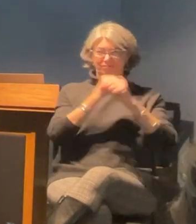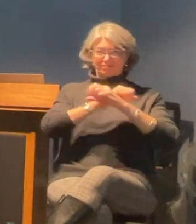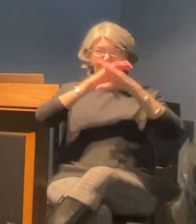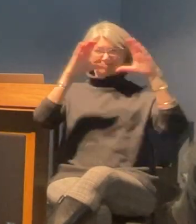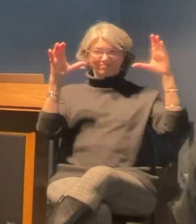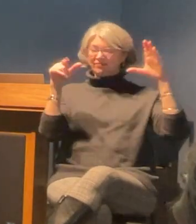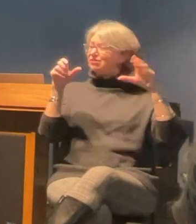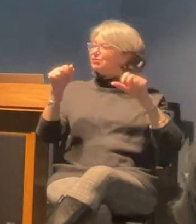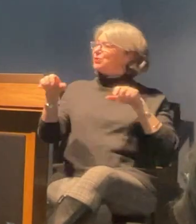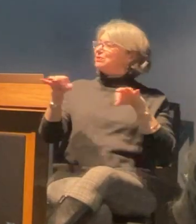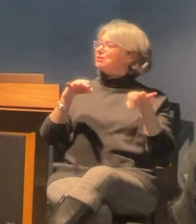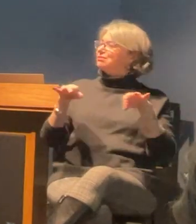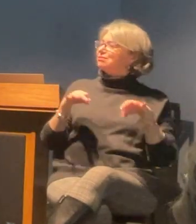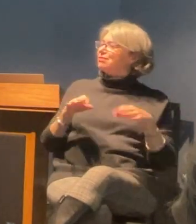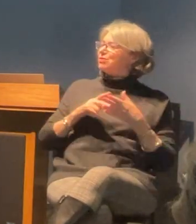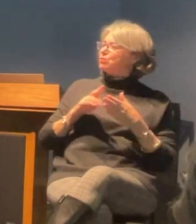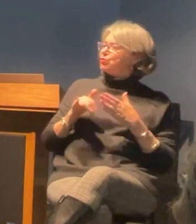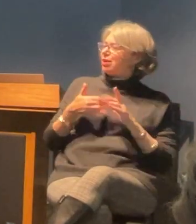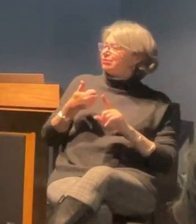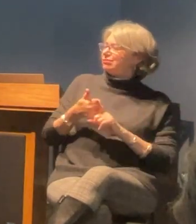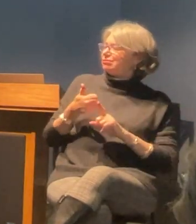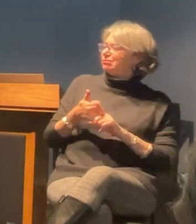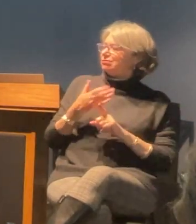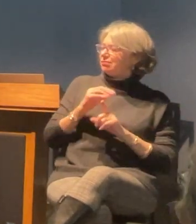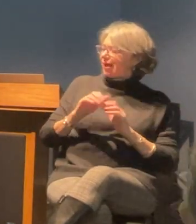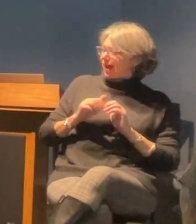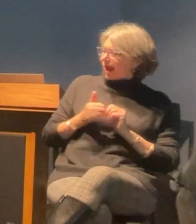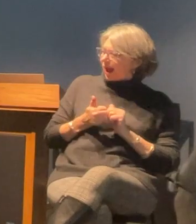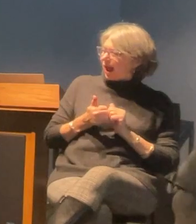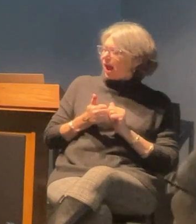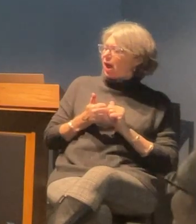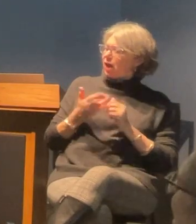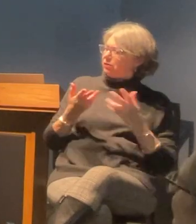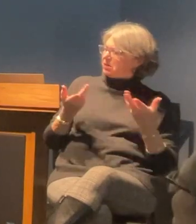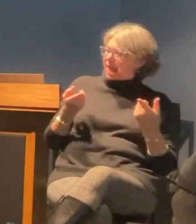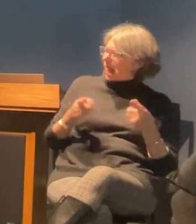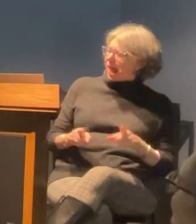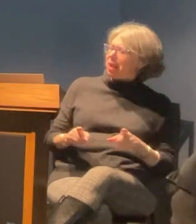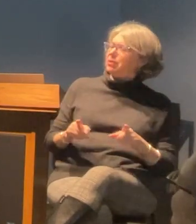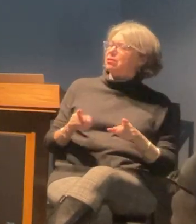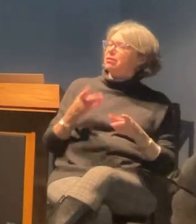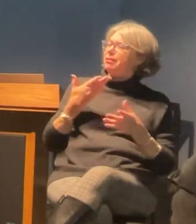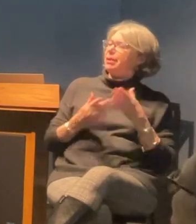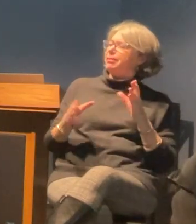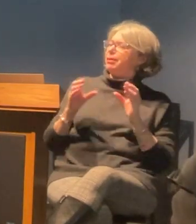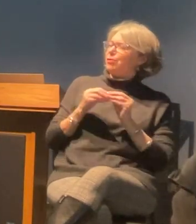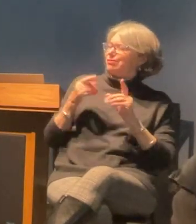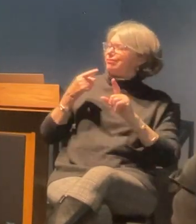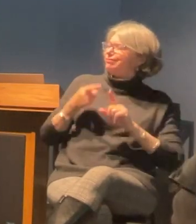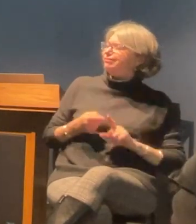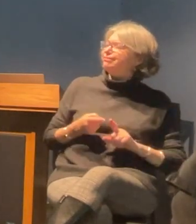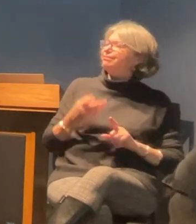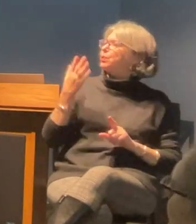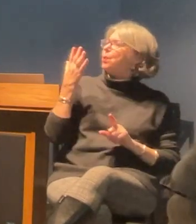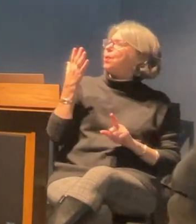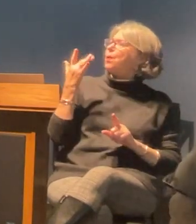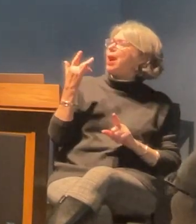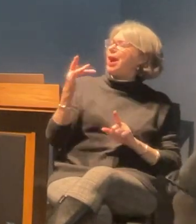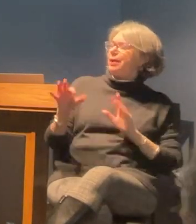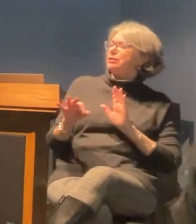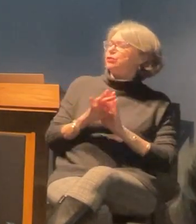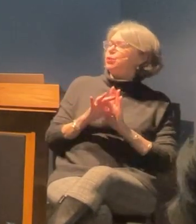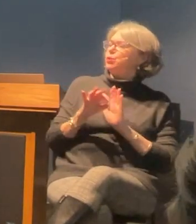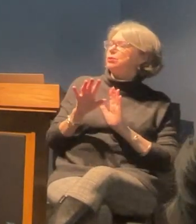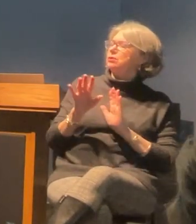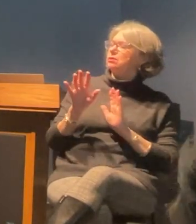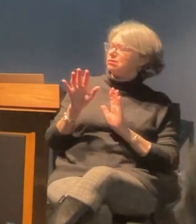you describe the project and how it was born, and maybe even more specifically, why did you